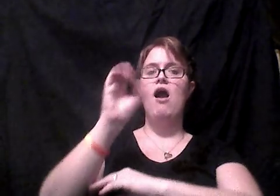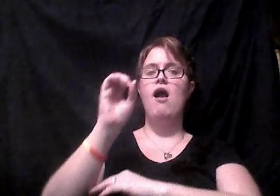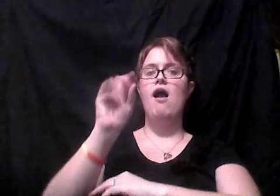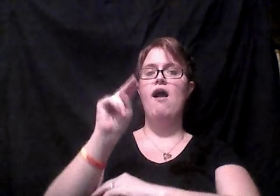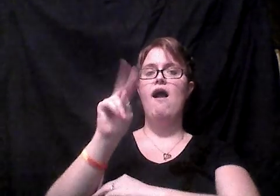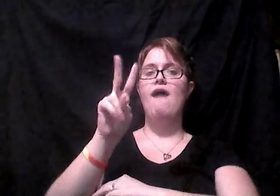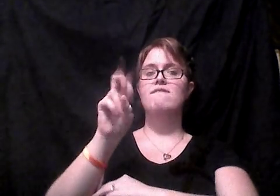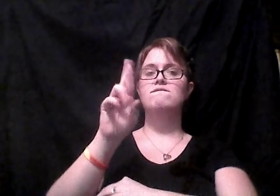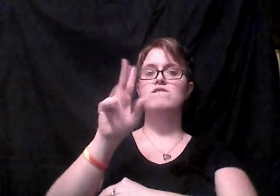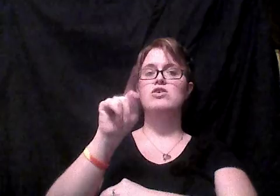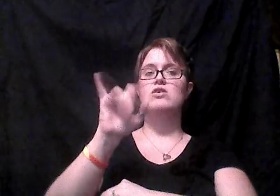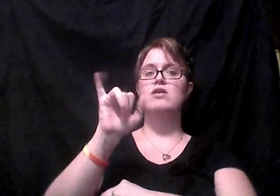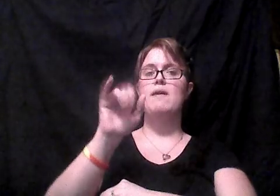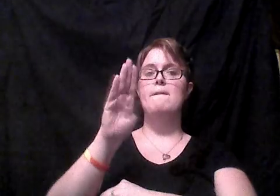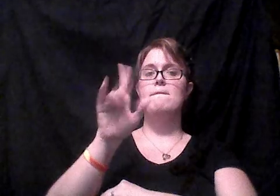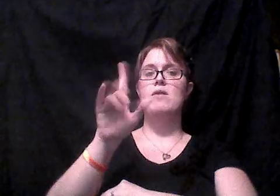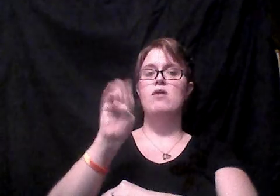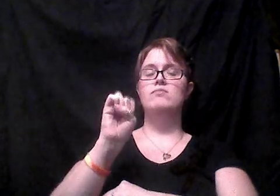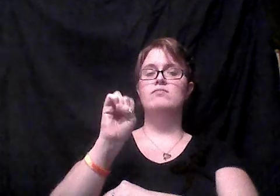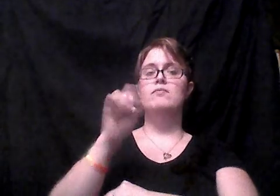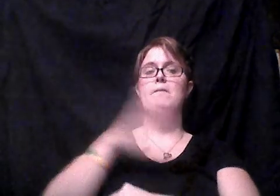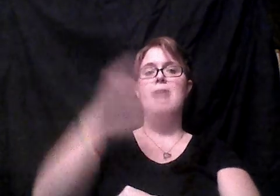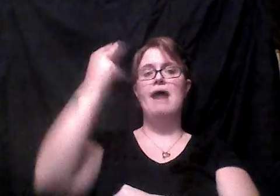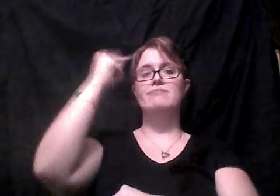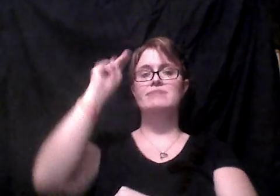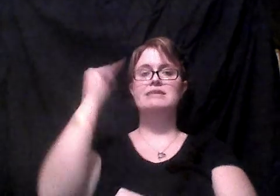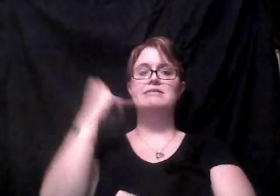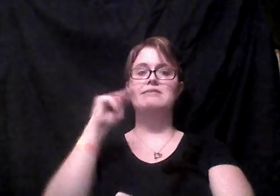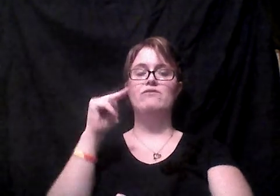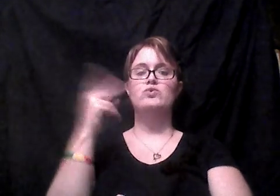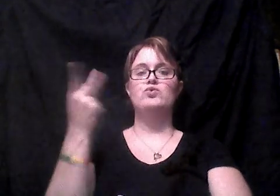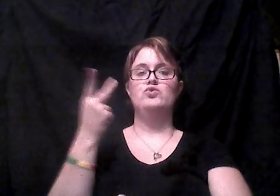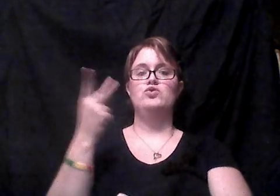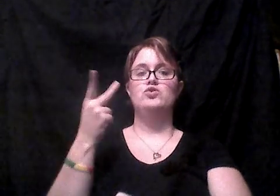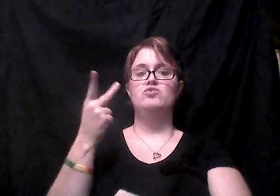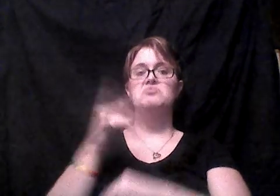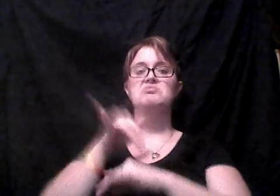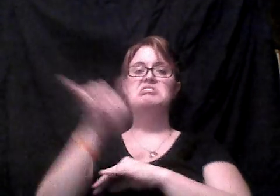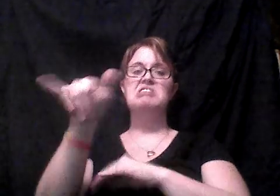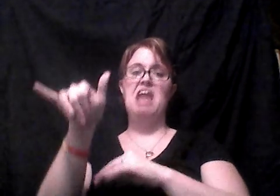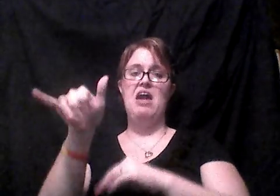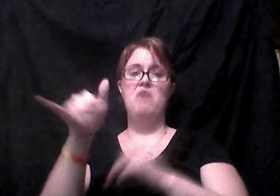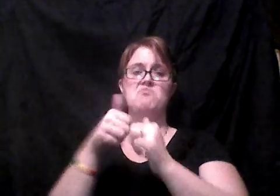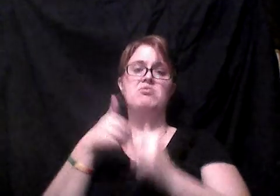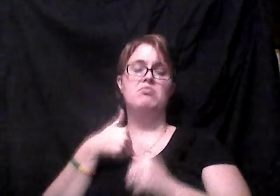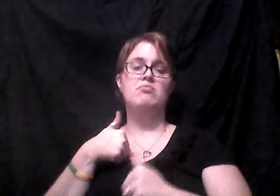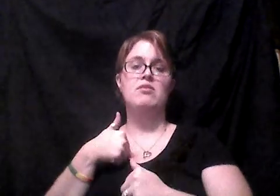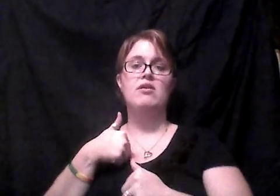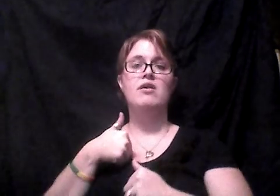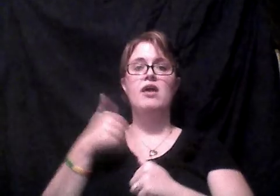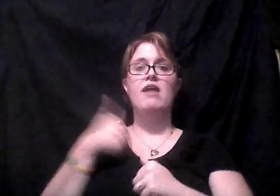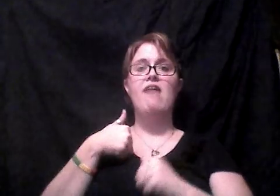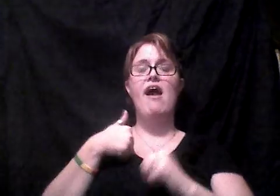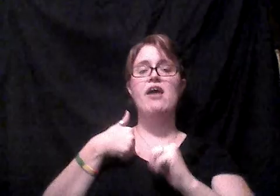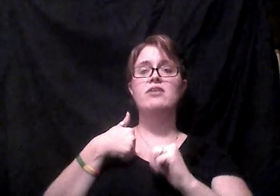would get a little break, and we'd go off on adventures. And I just showed up with my new car, and my sister's explaining to Chris and Laura, "Now, it's Uncle Randy's new car. You can't get it